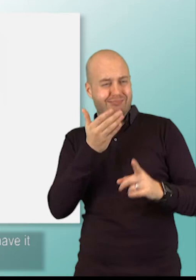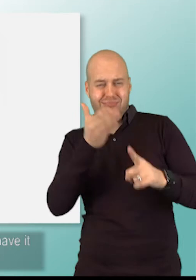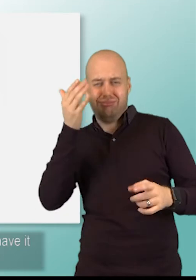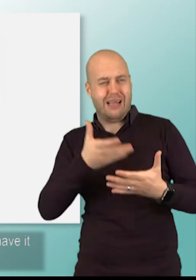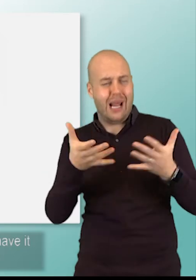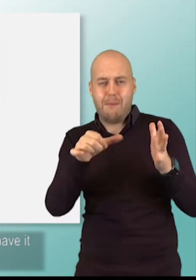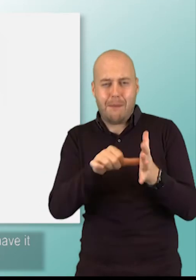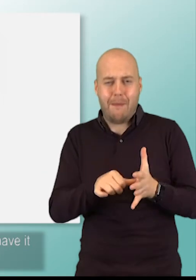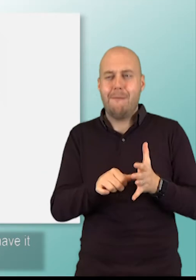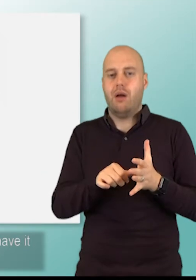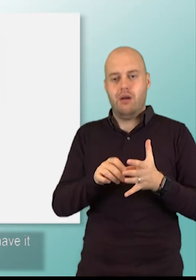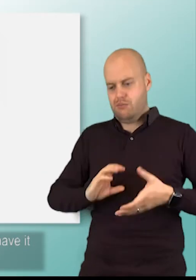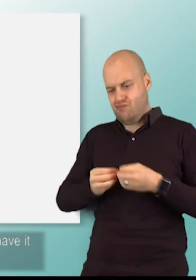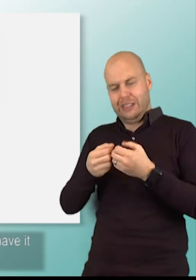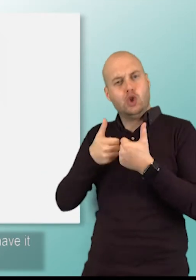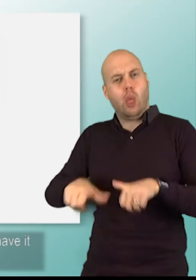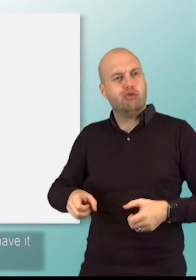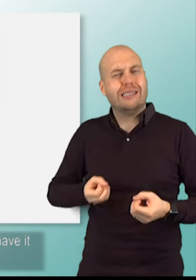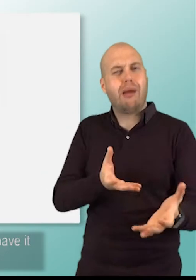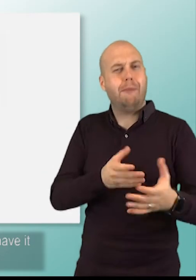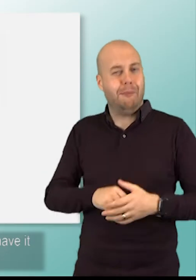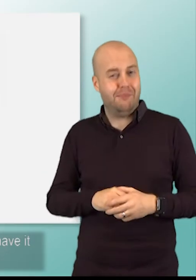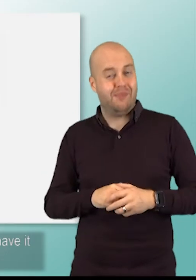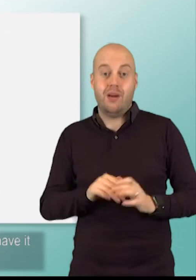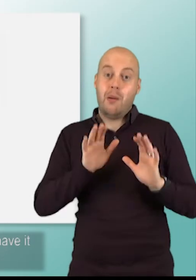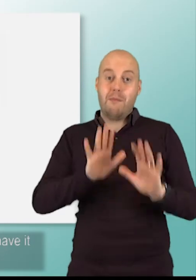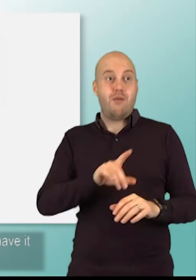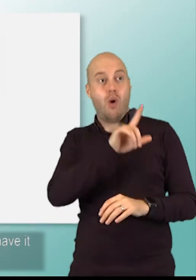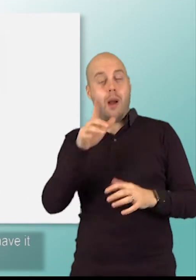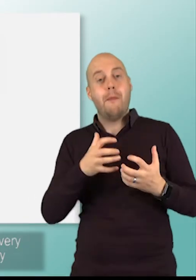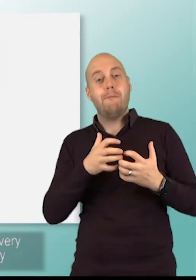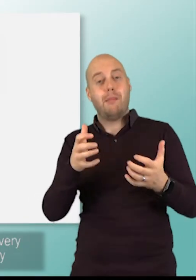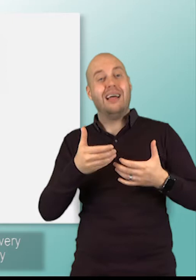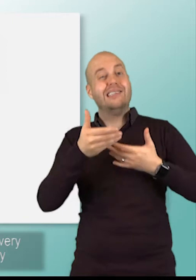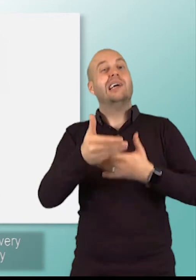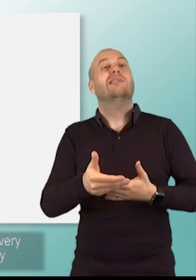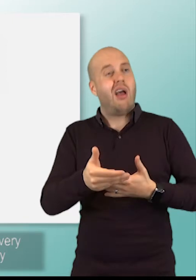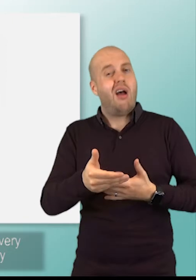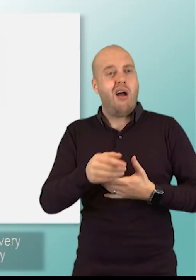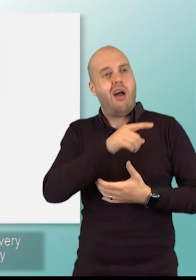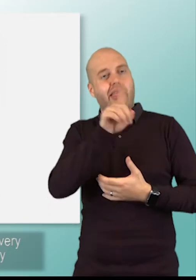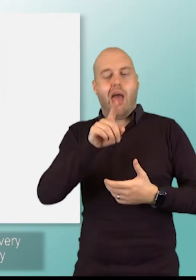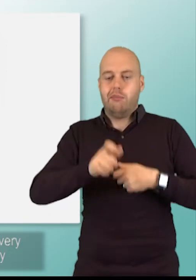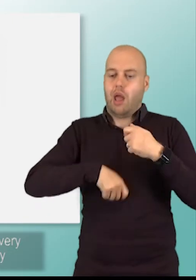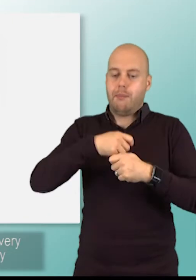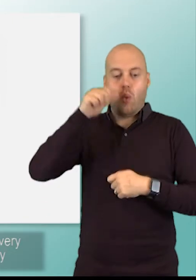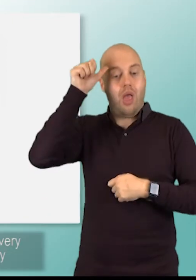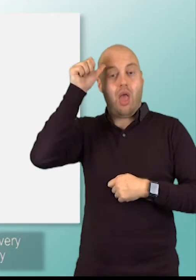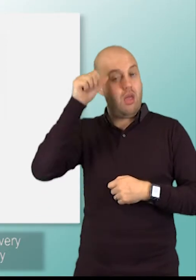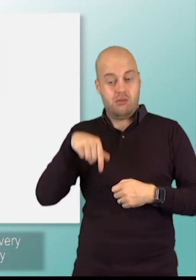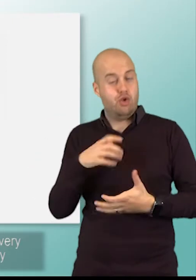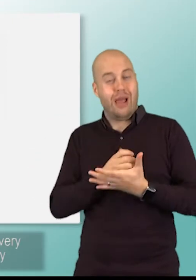problem, design a solution, have it in place before parts of the public sector have got out of bed, it seems to me. So